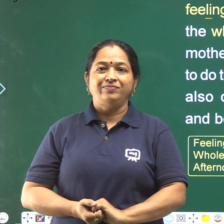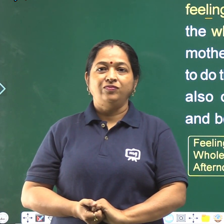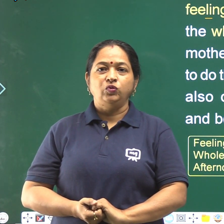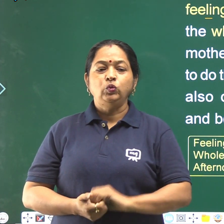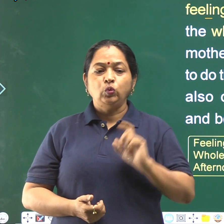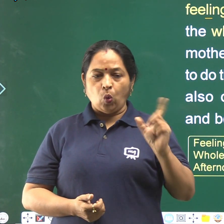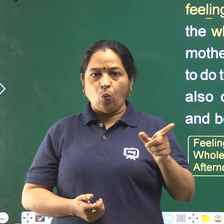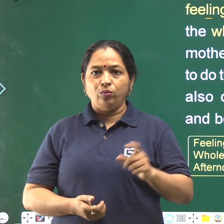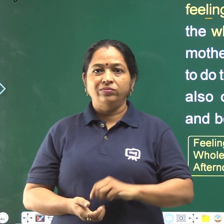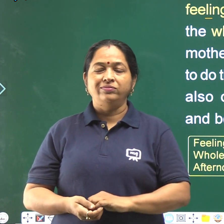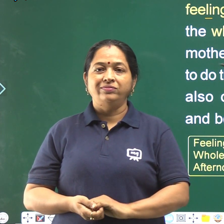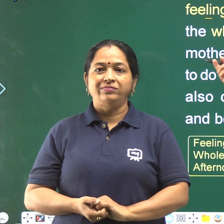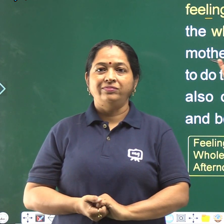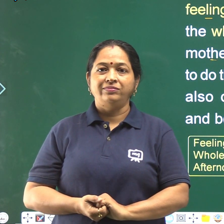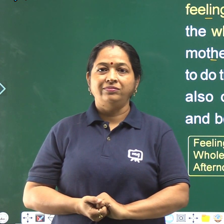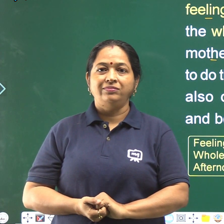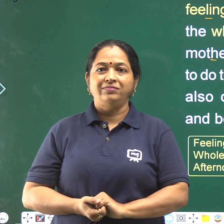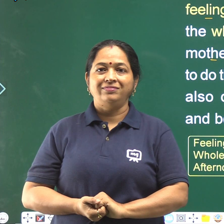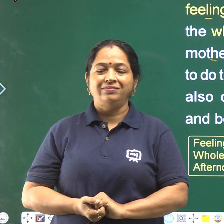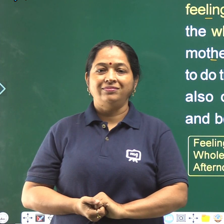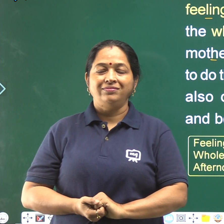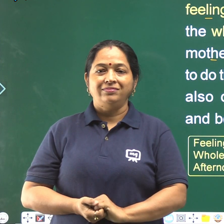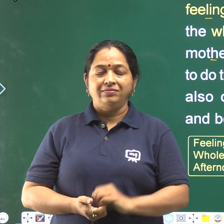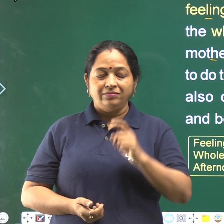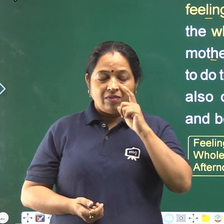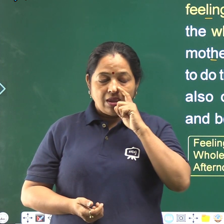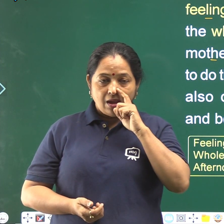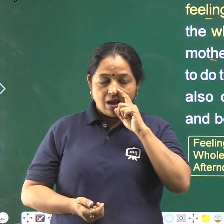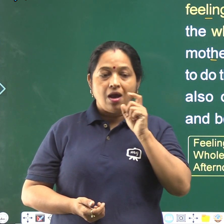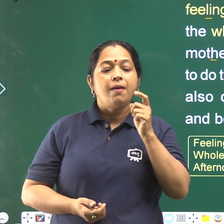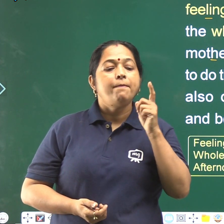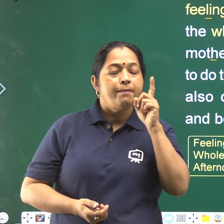Though her mother often advised her